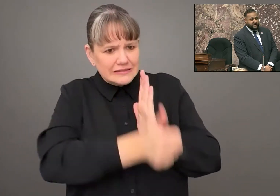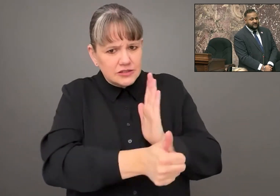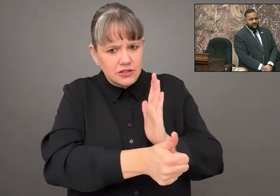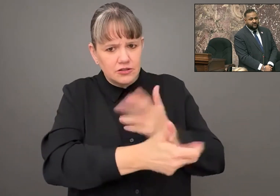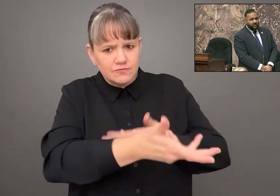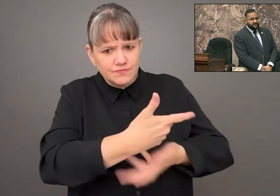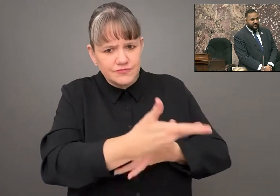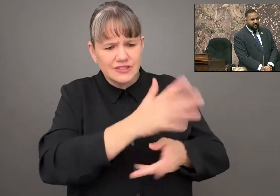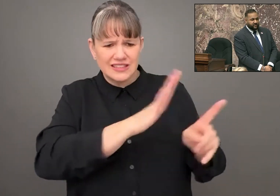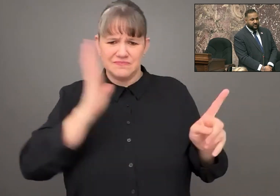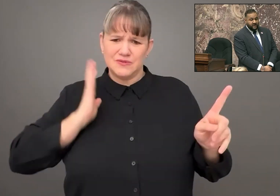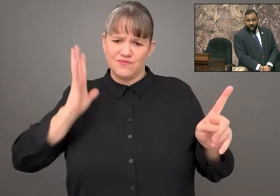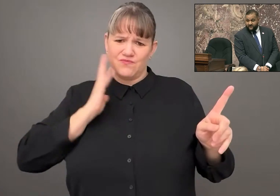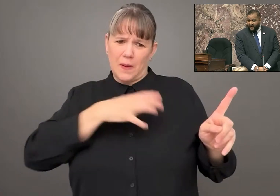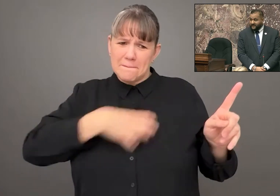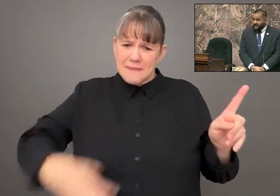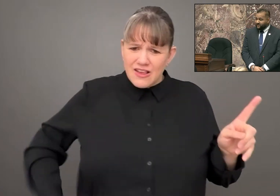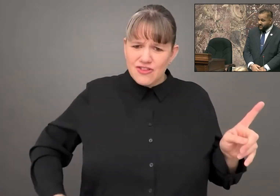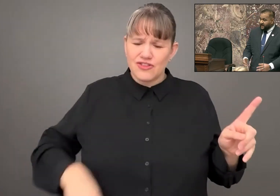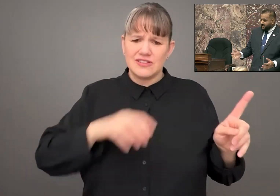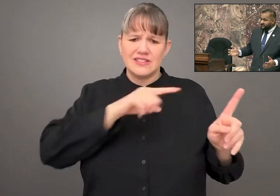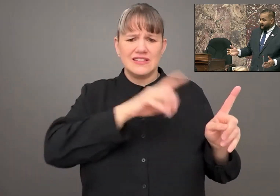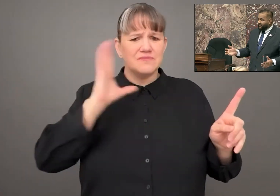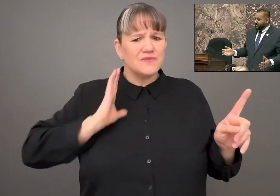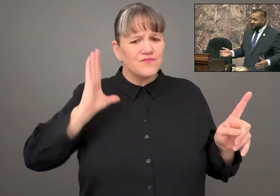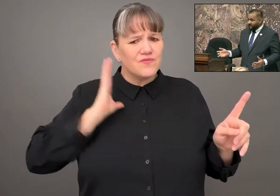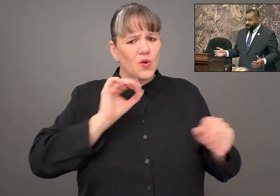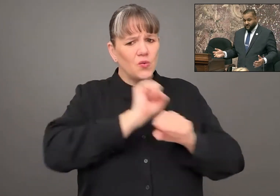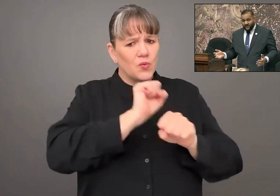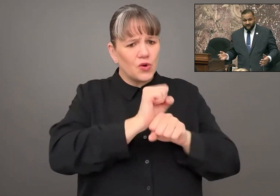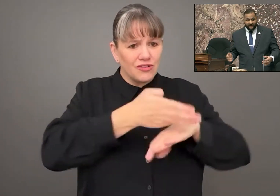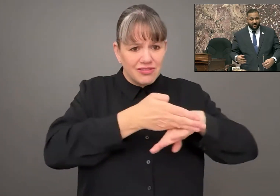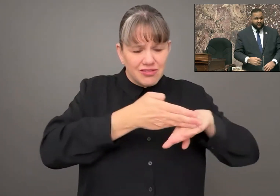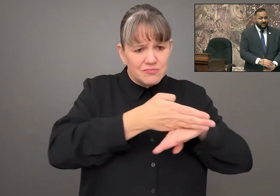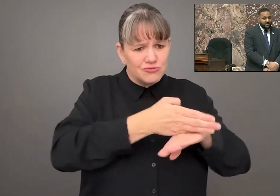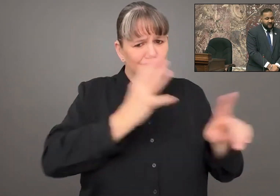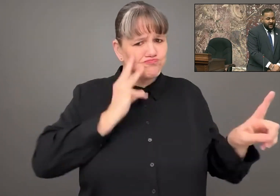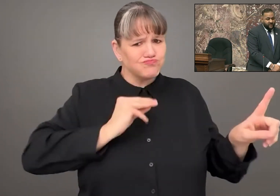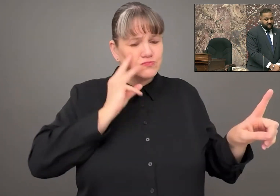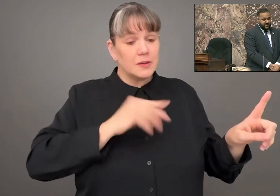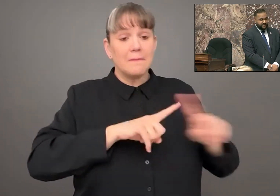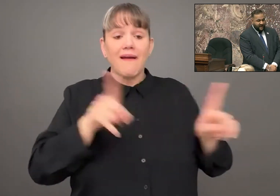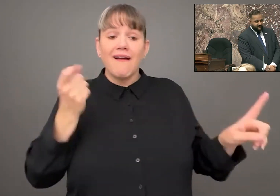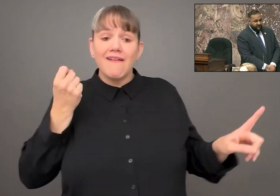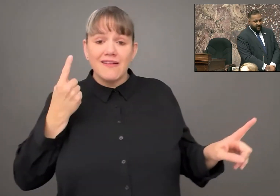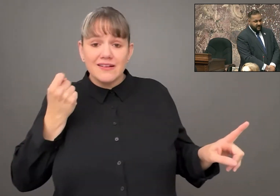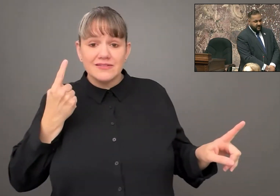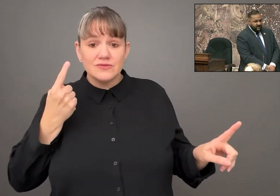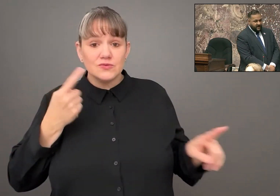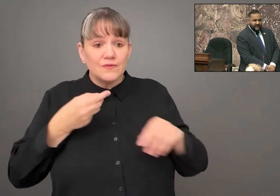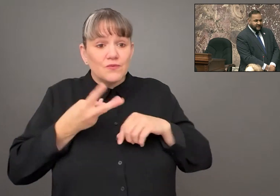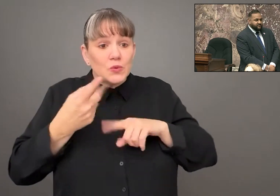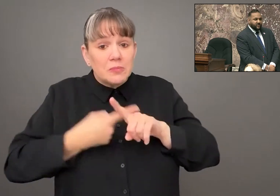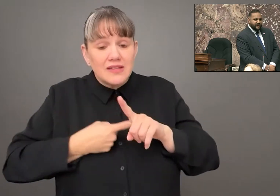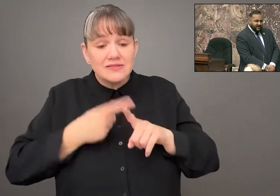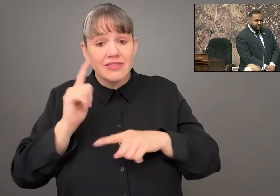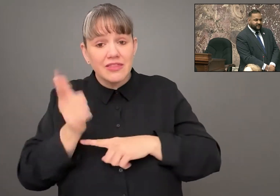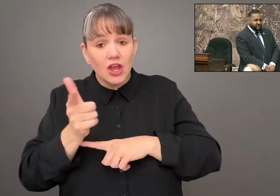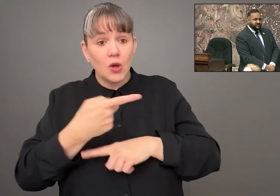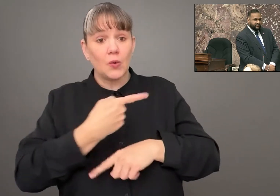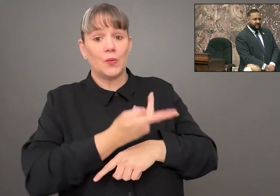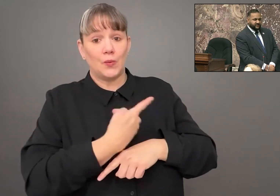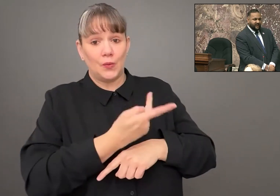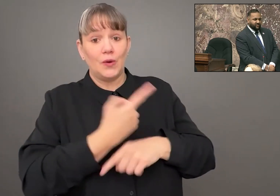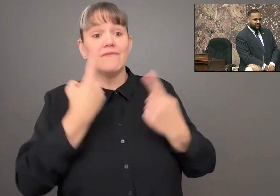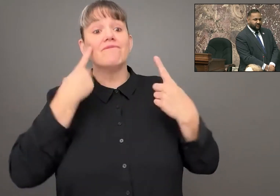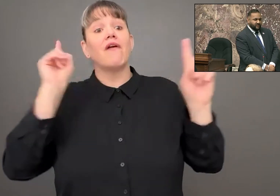sector to be able to work together. We finally did have a meeting a few months later when he made time for me, and he didn't bring any